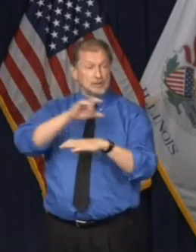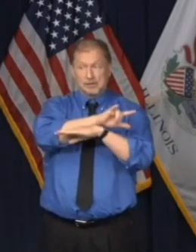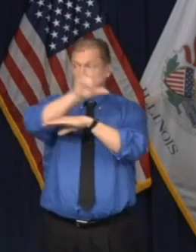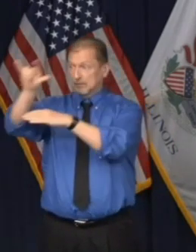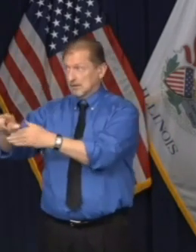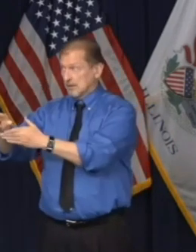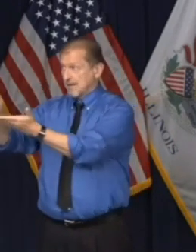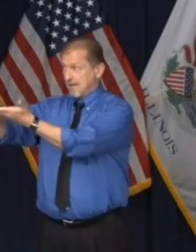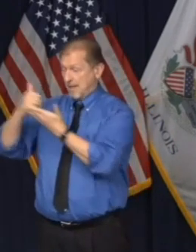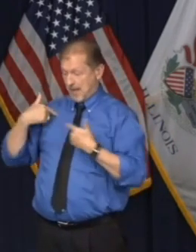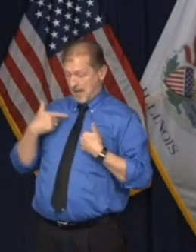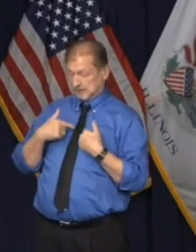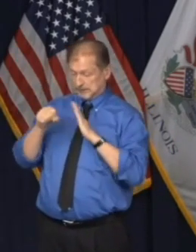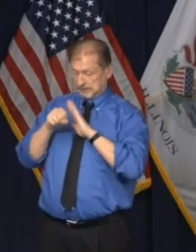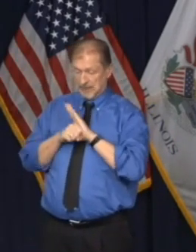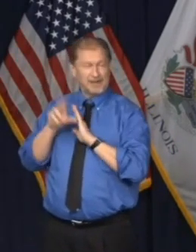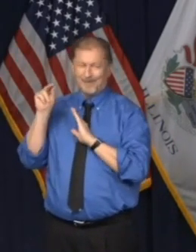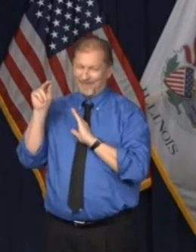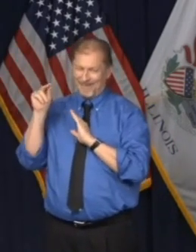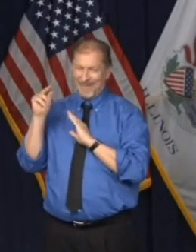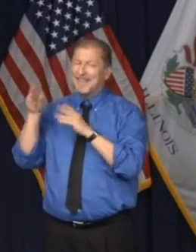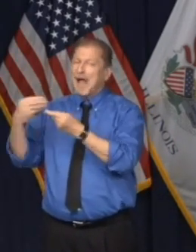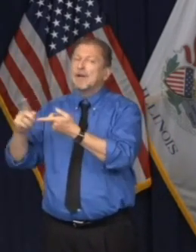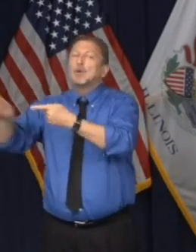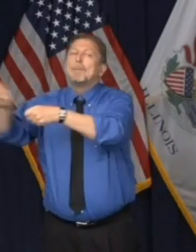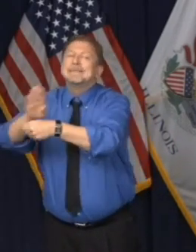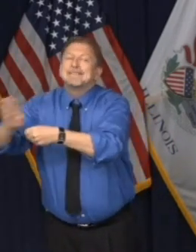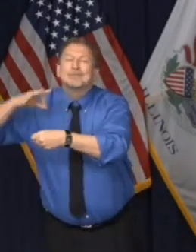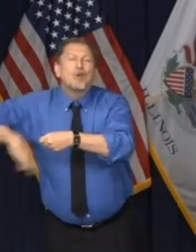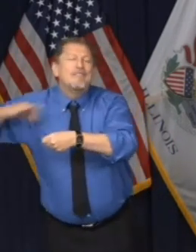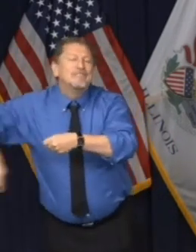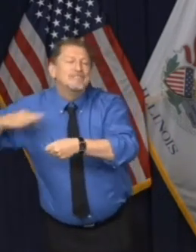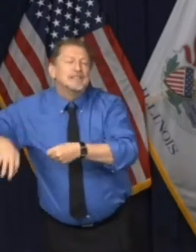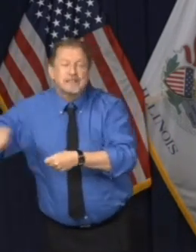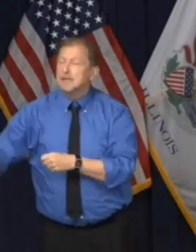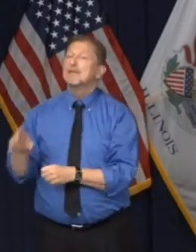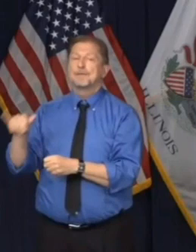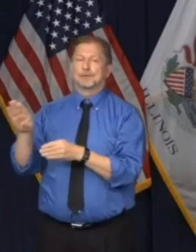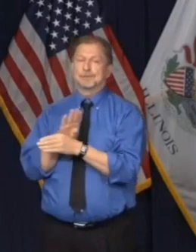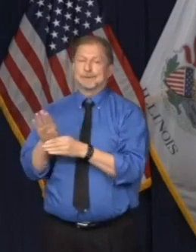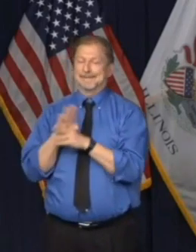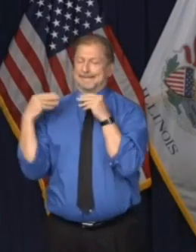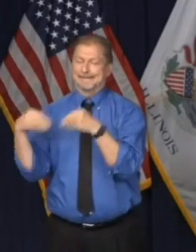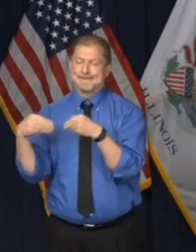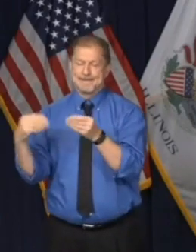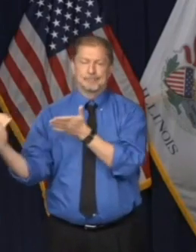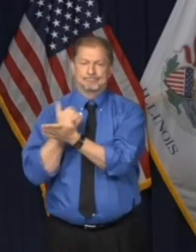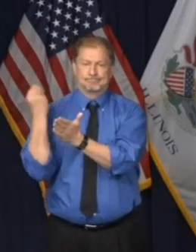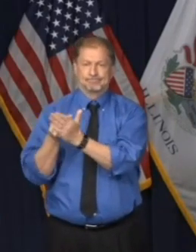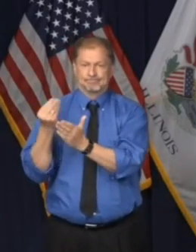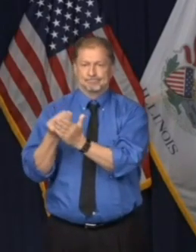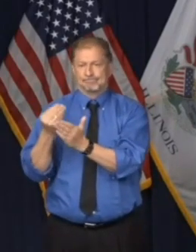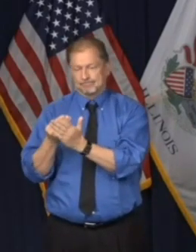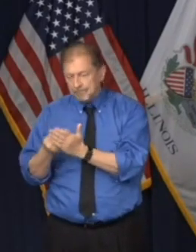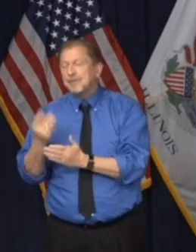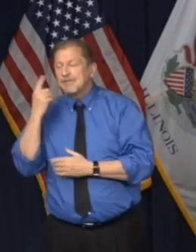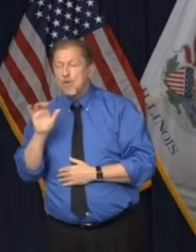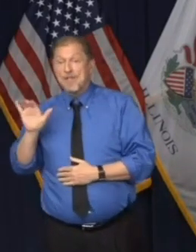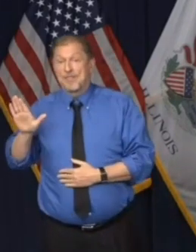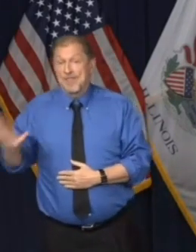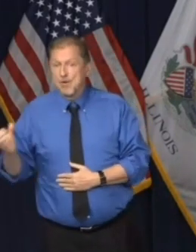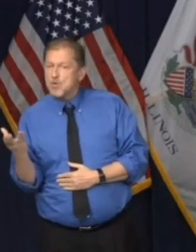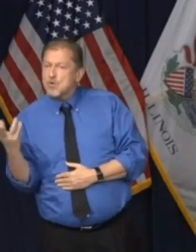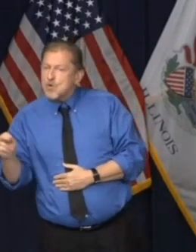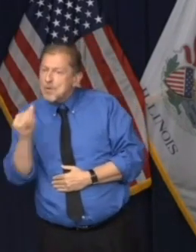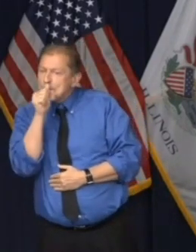them. What they're doing is delivering to for-profit businesses that are selling for-profit to their prior customers who